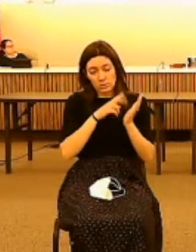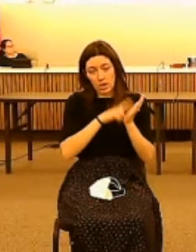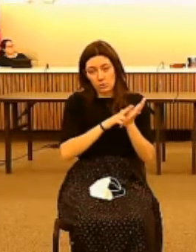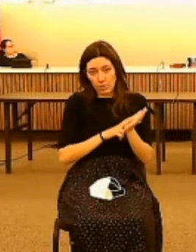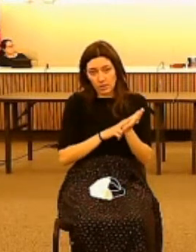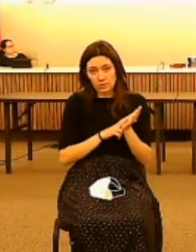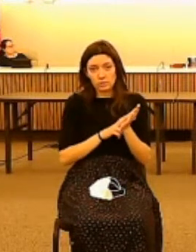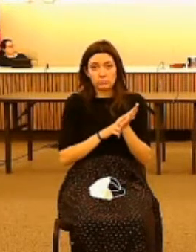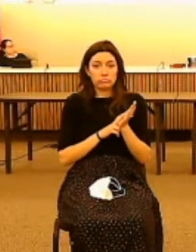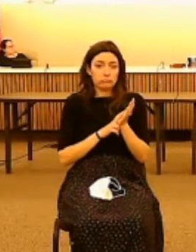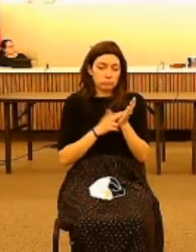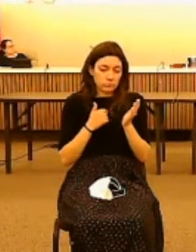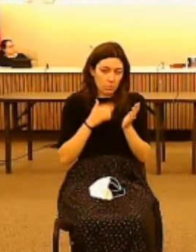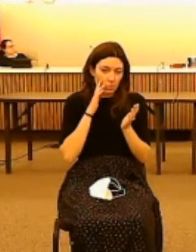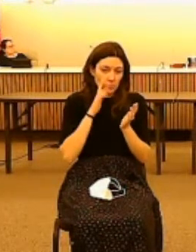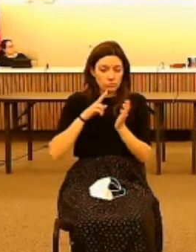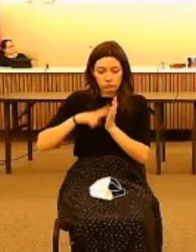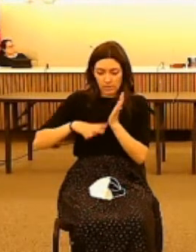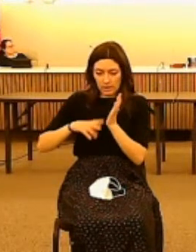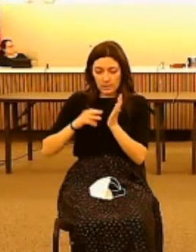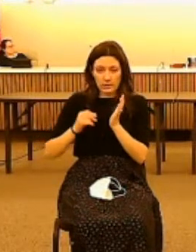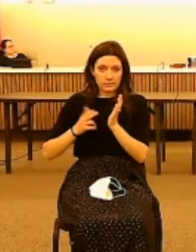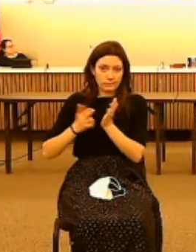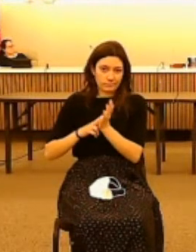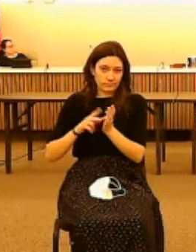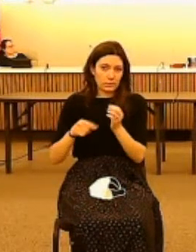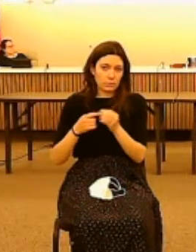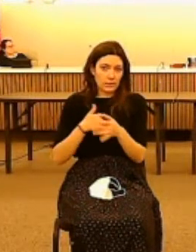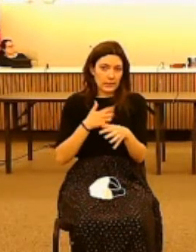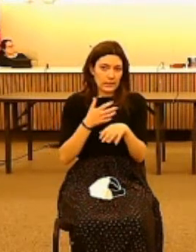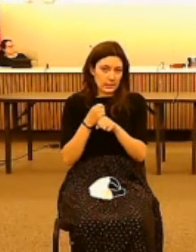for that. I'm going to just execute that when I get it.